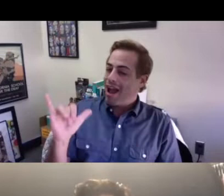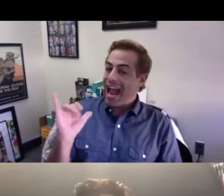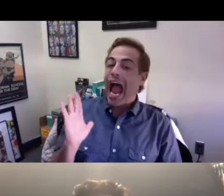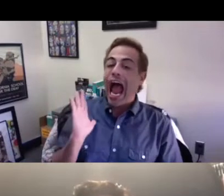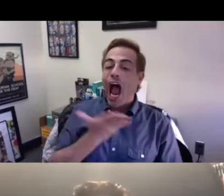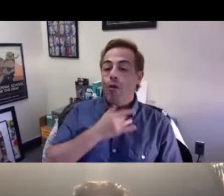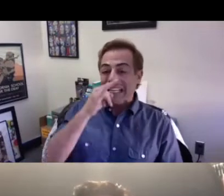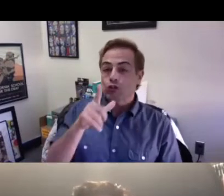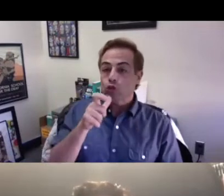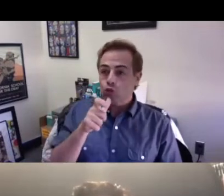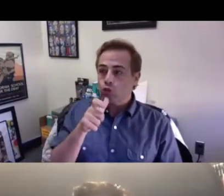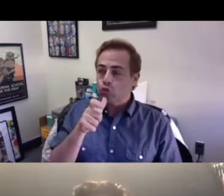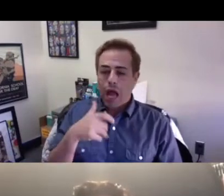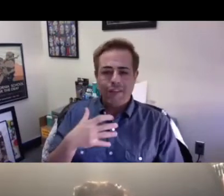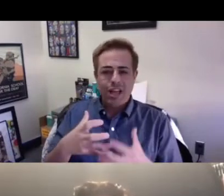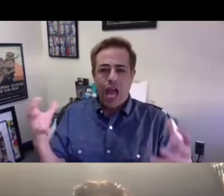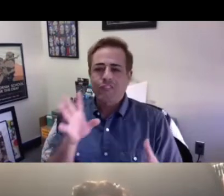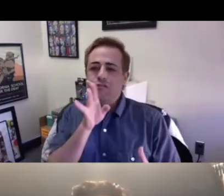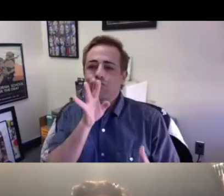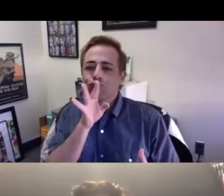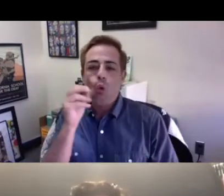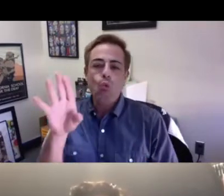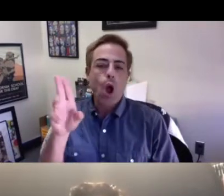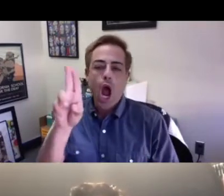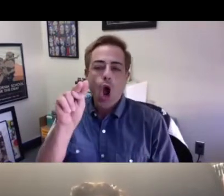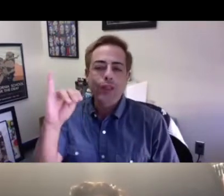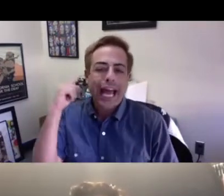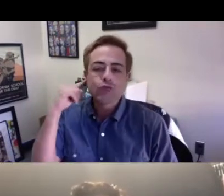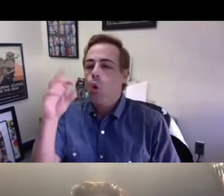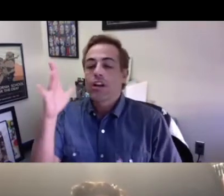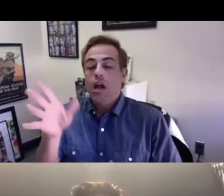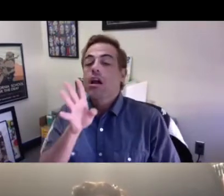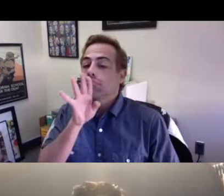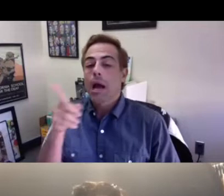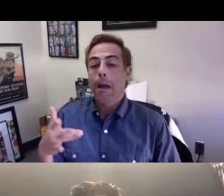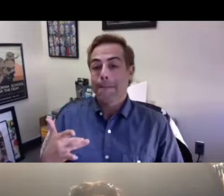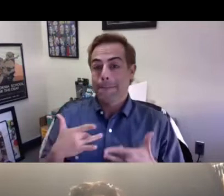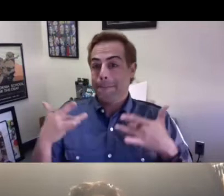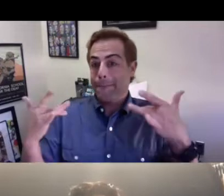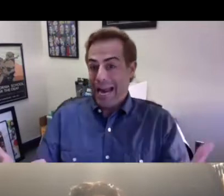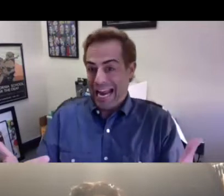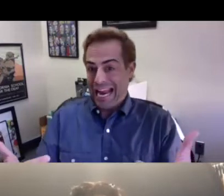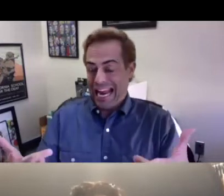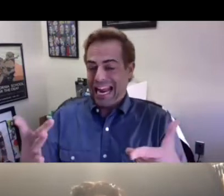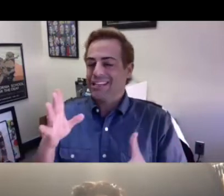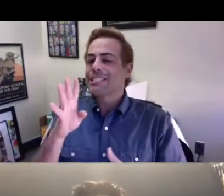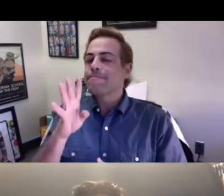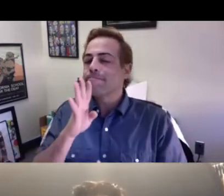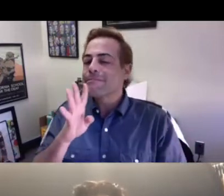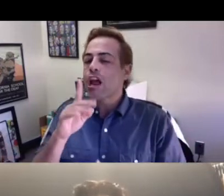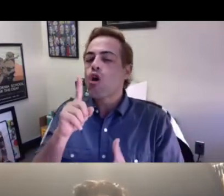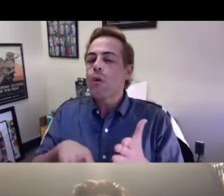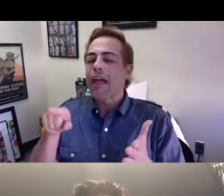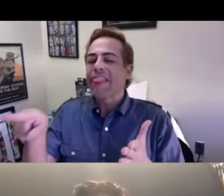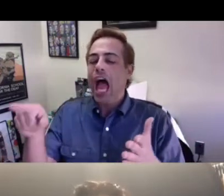But what we know is our kids who have a lot of speech or unilateral hearing loss, they